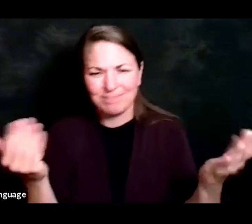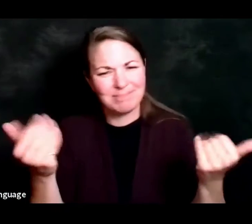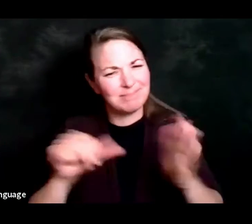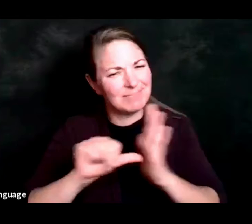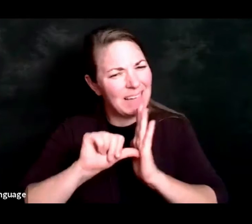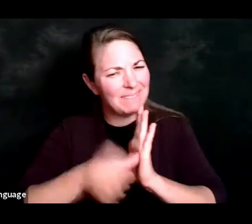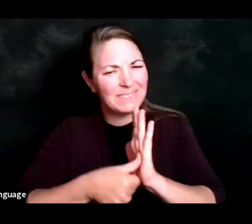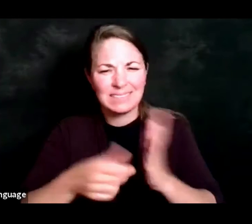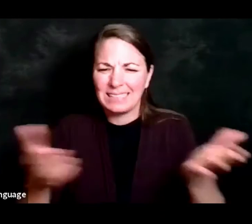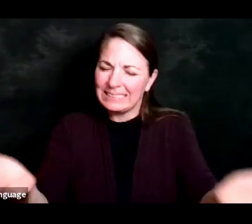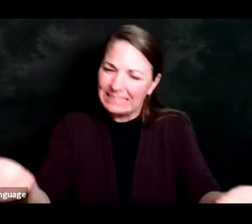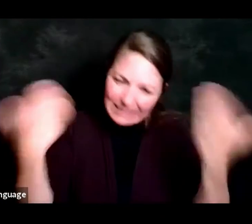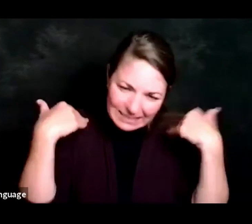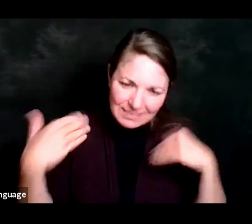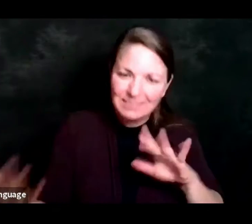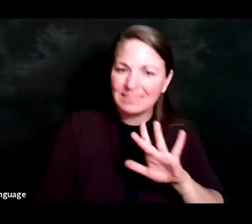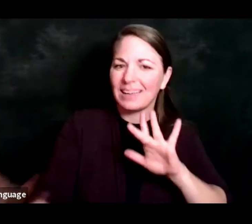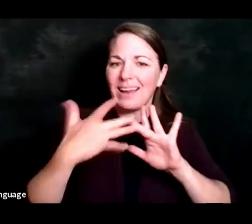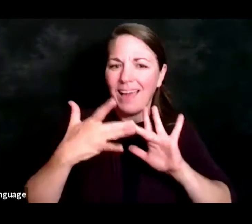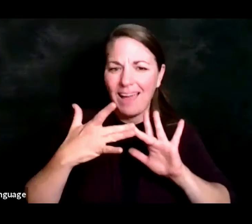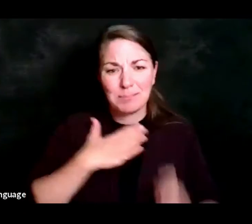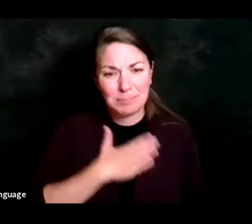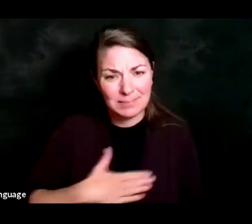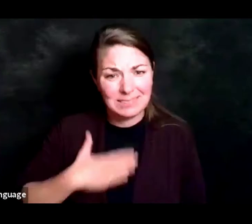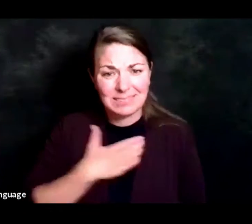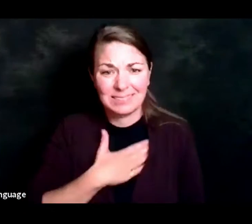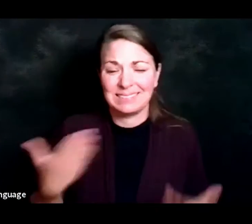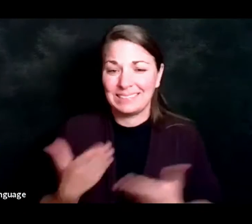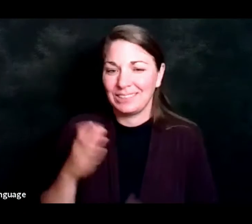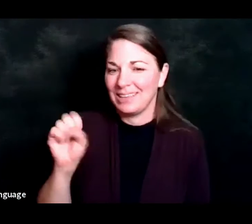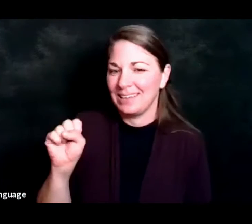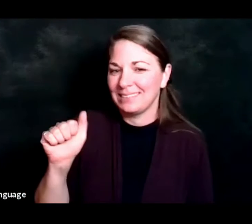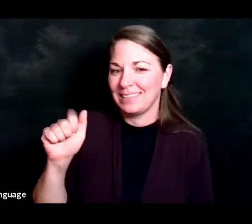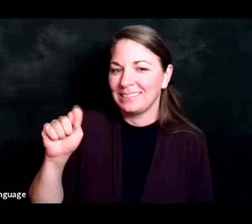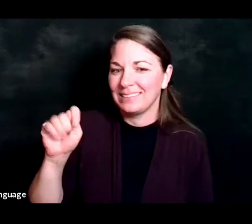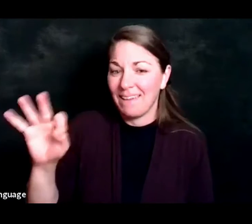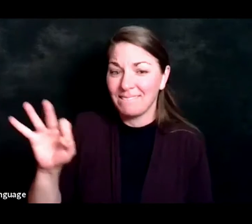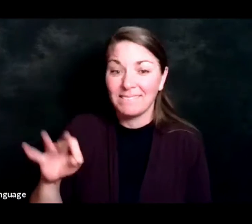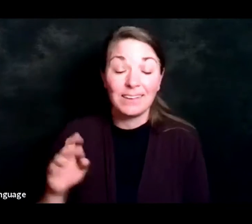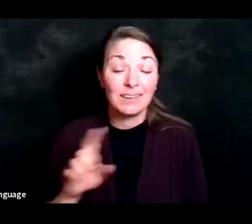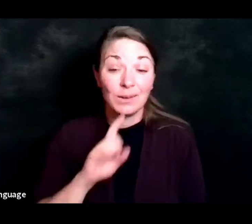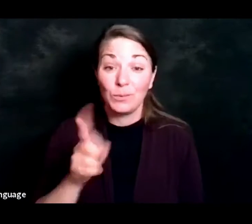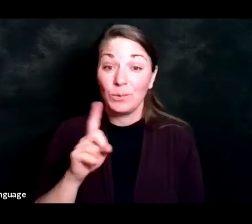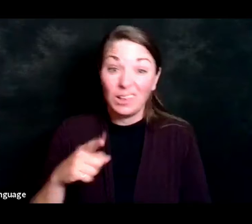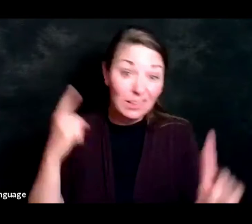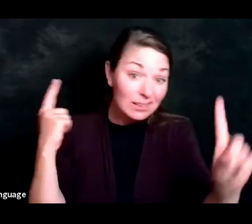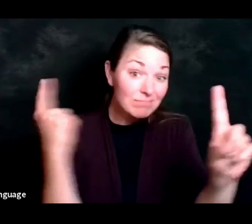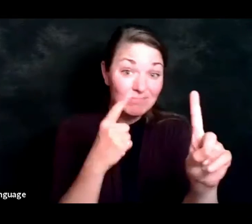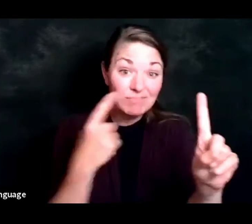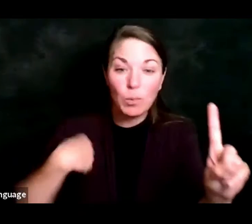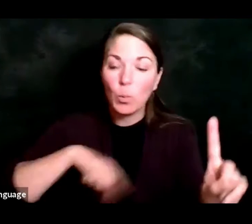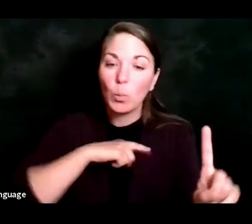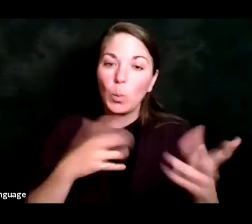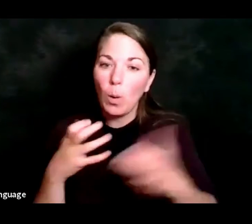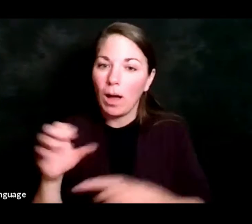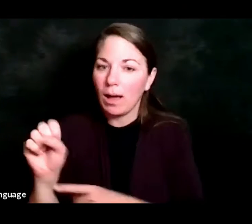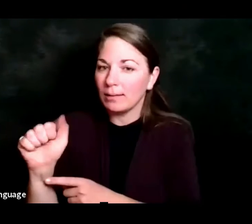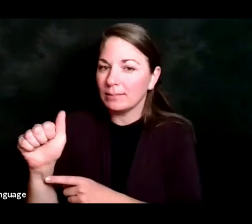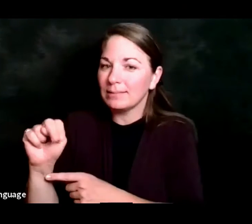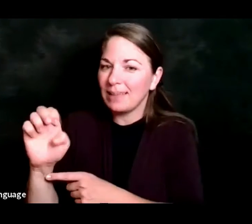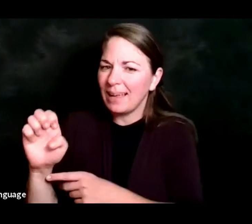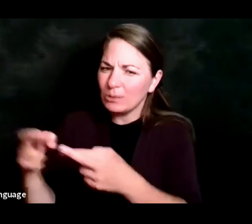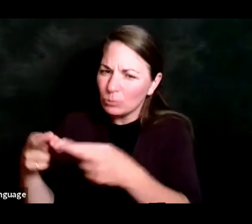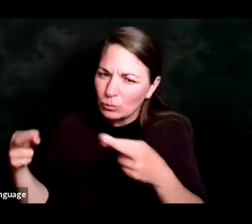Please never hesitate to reach out to us here at SATF. The big takeaway is that we want the SANE regional team